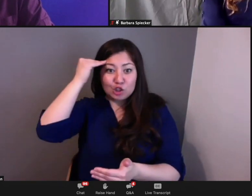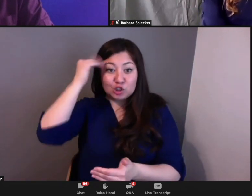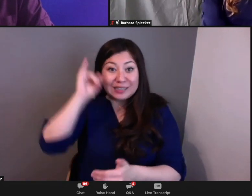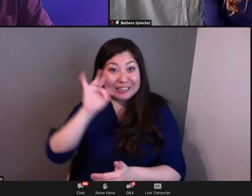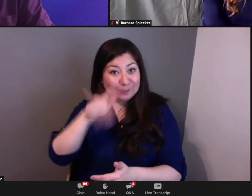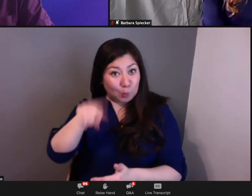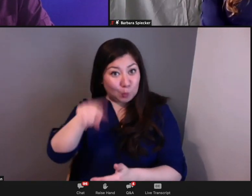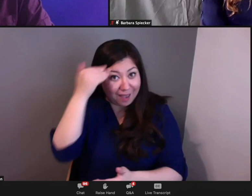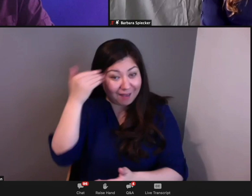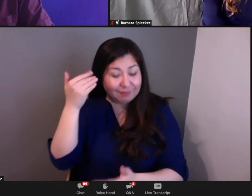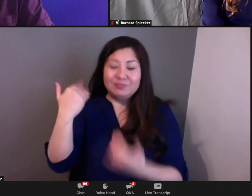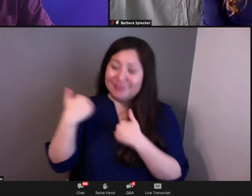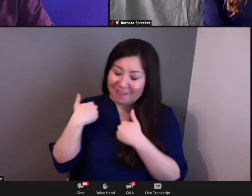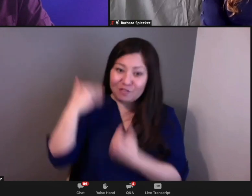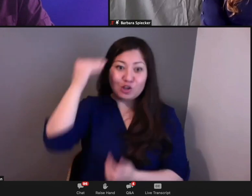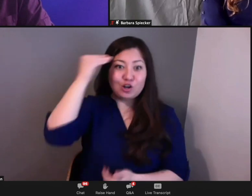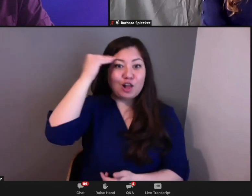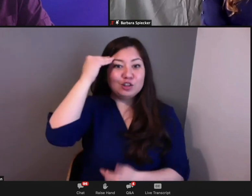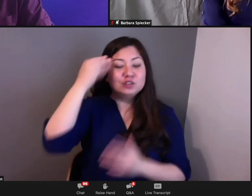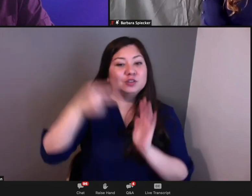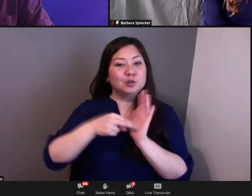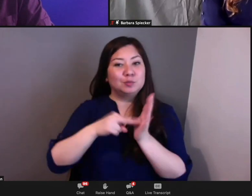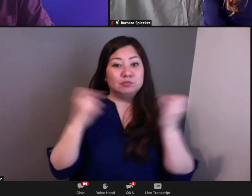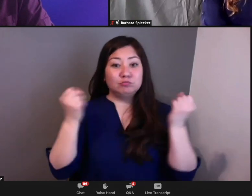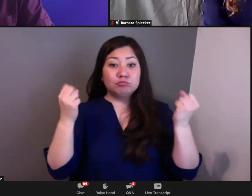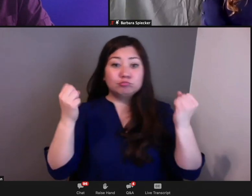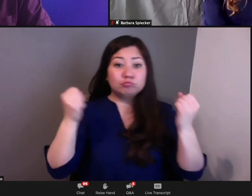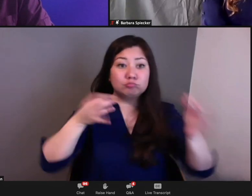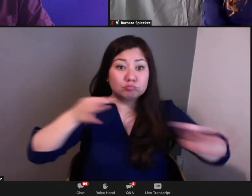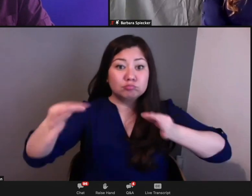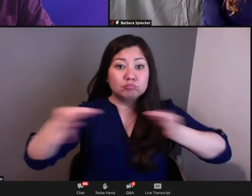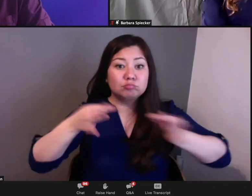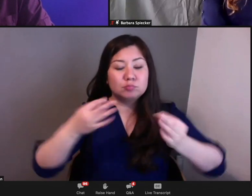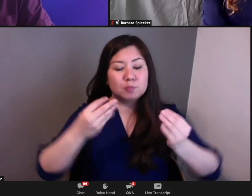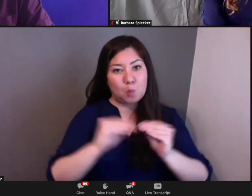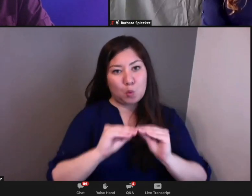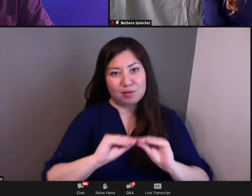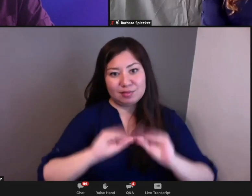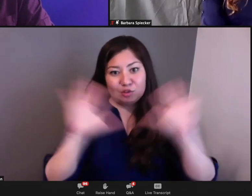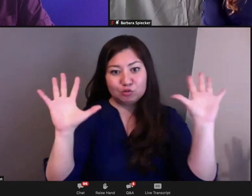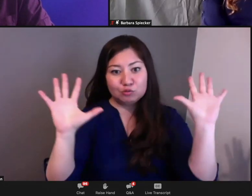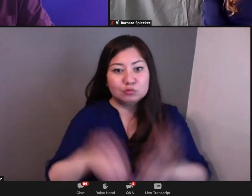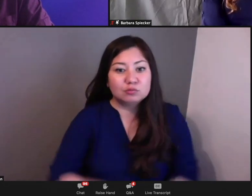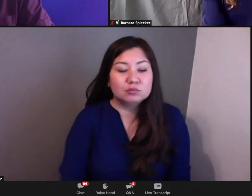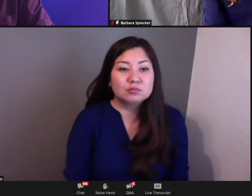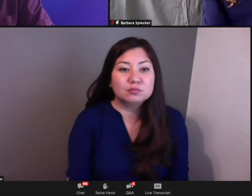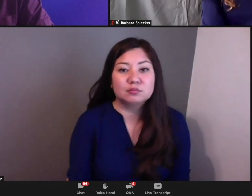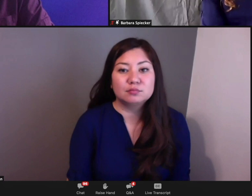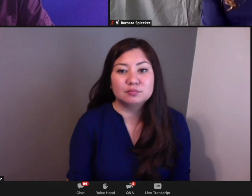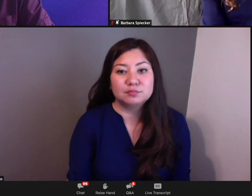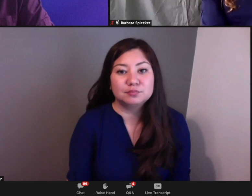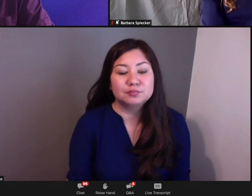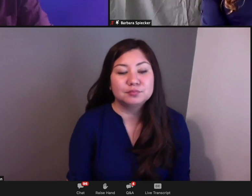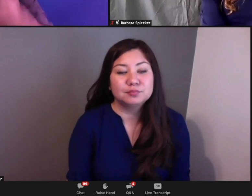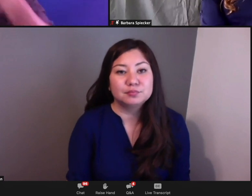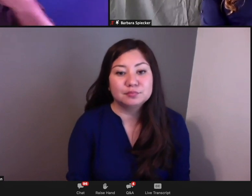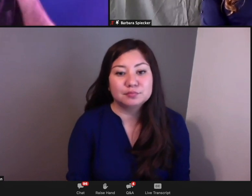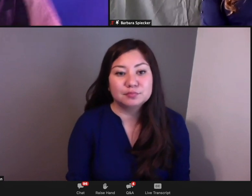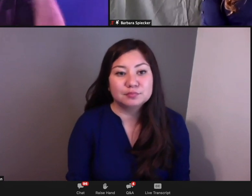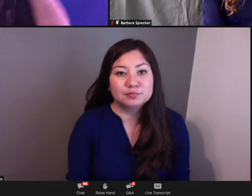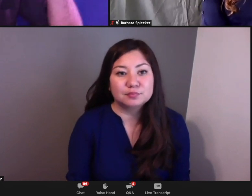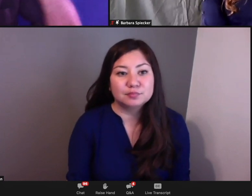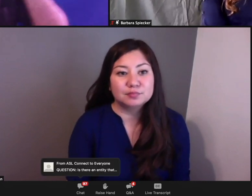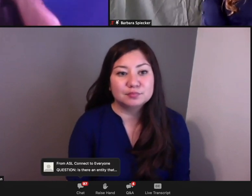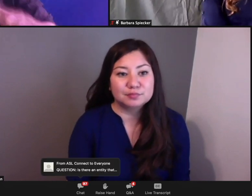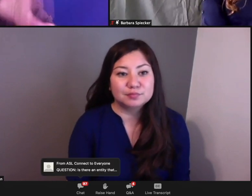and exhausting job. But it will be lovely to get that information directly. It's just easier. It's always easier to